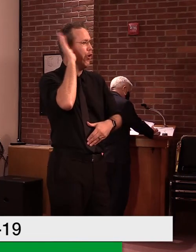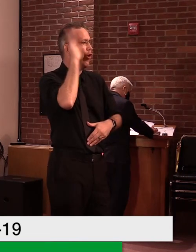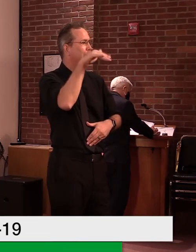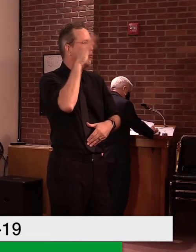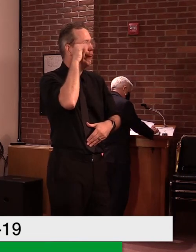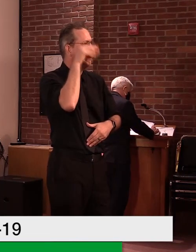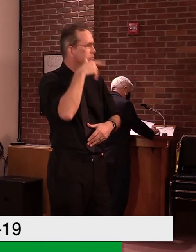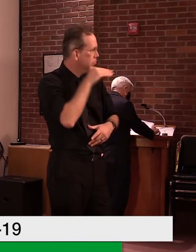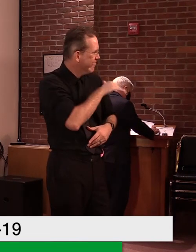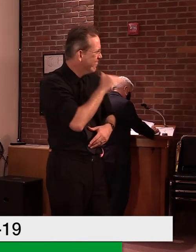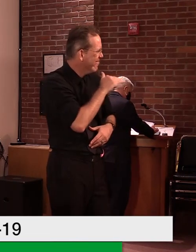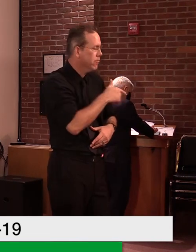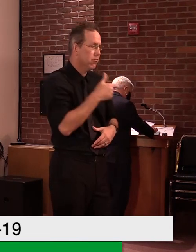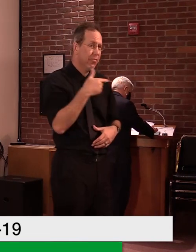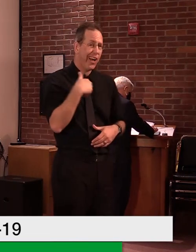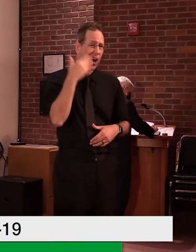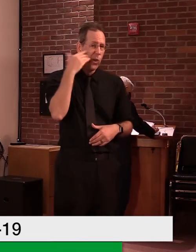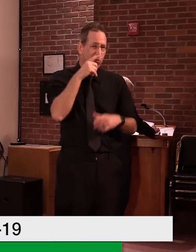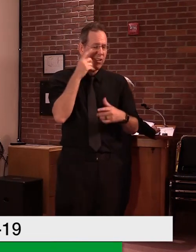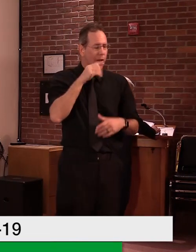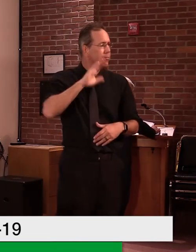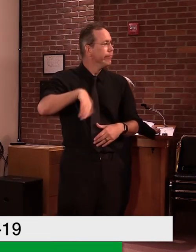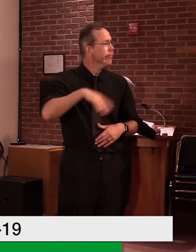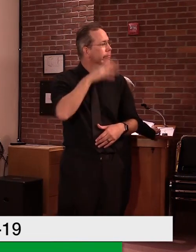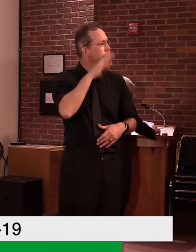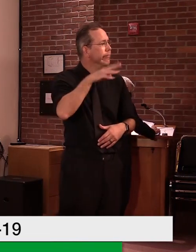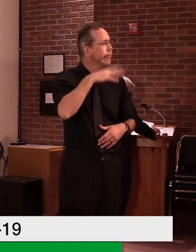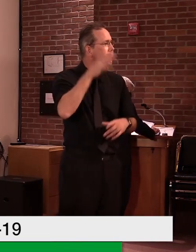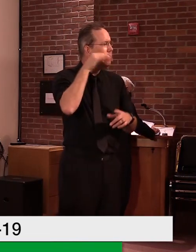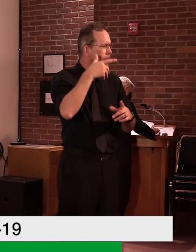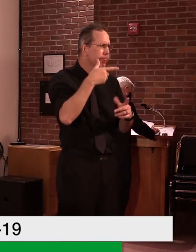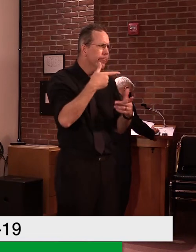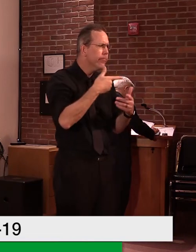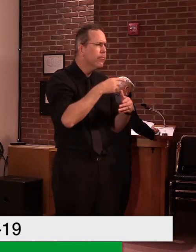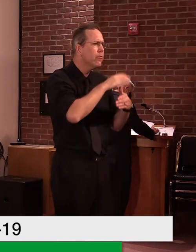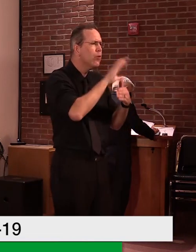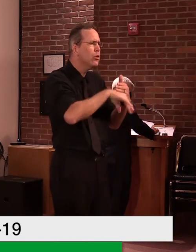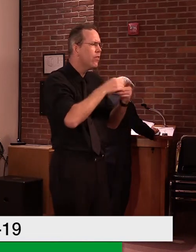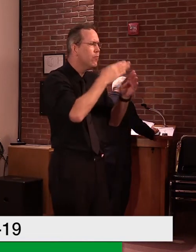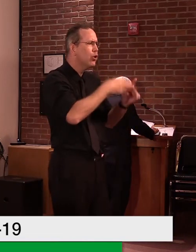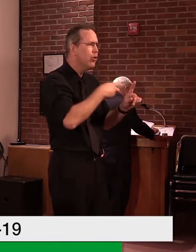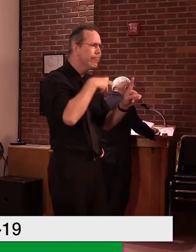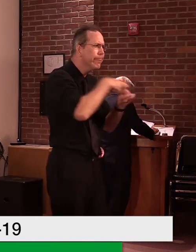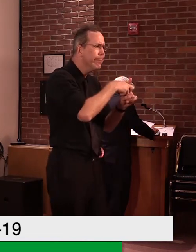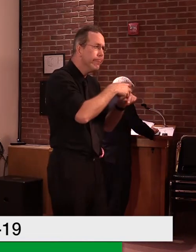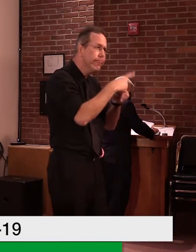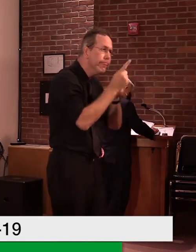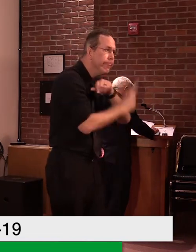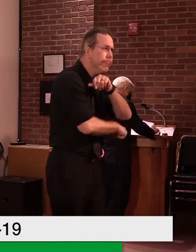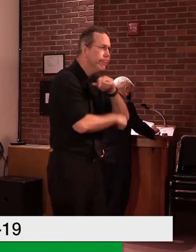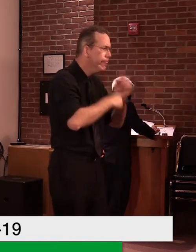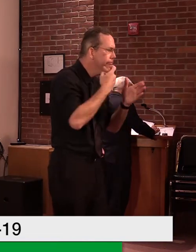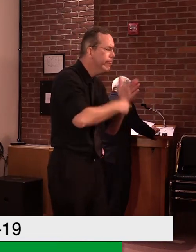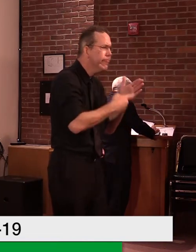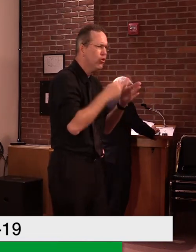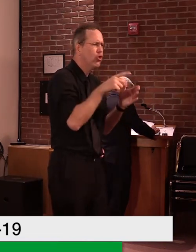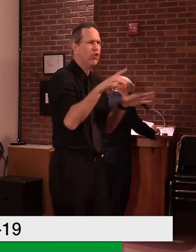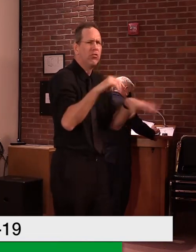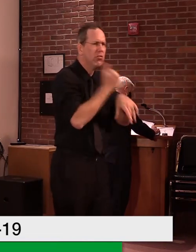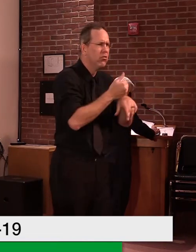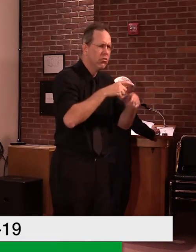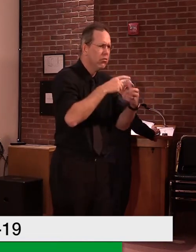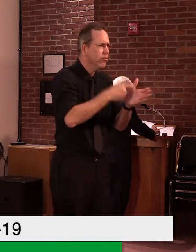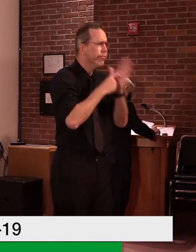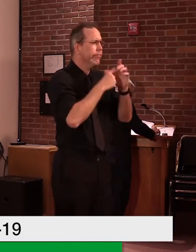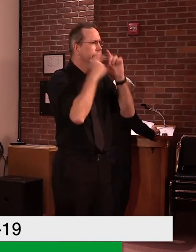it a requirement. Allowing businesses to make decisions on their own about whether they serve or don't serve someone. They